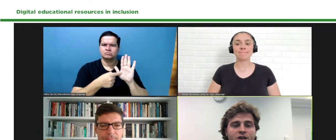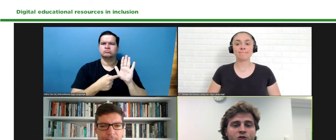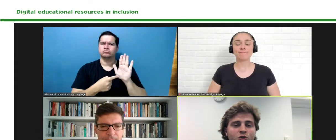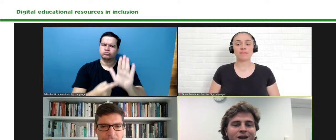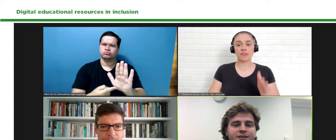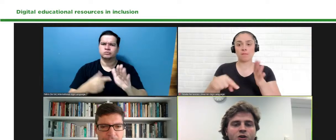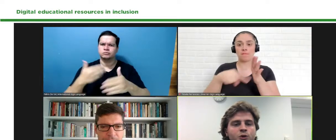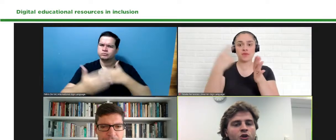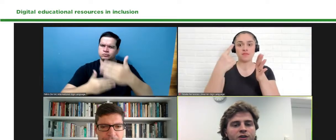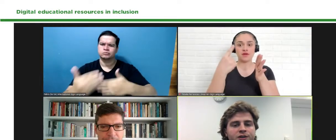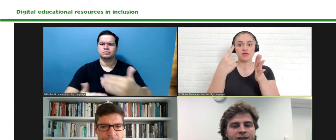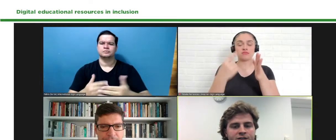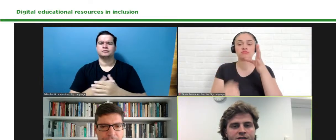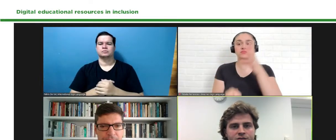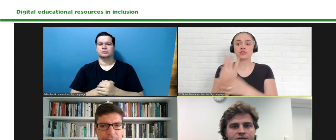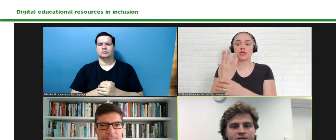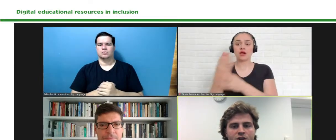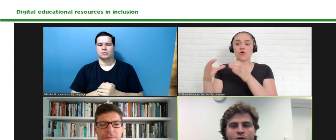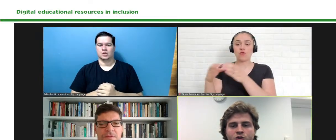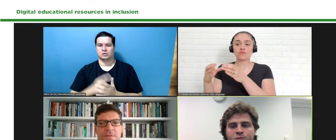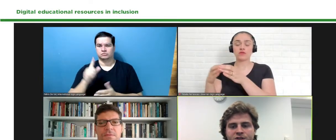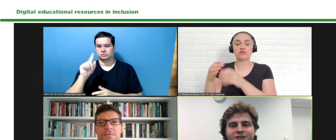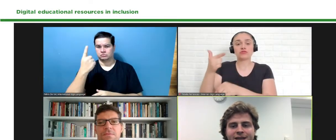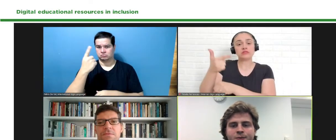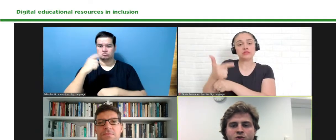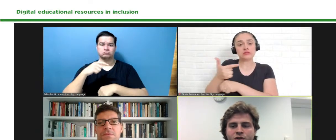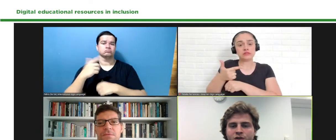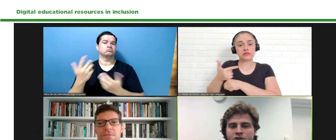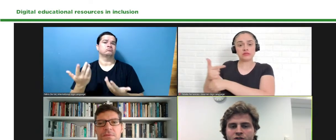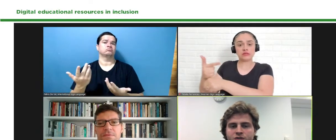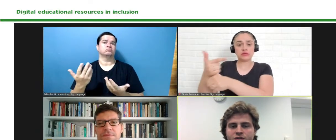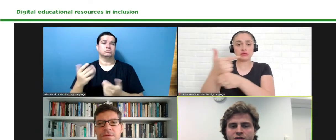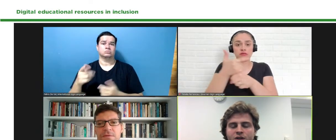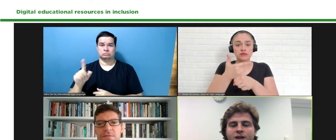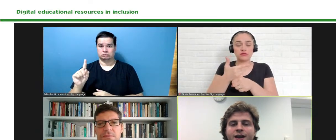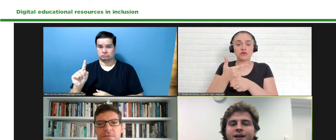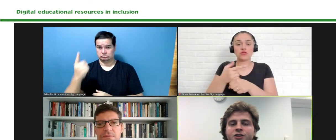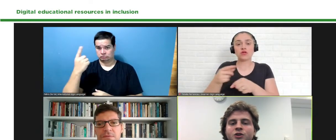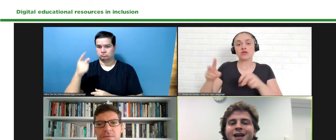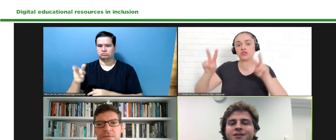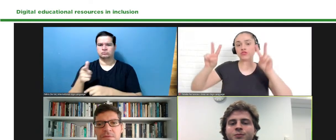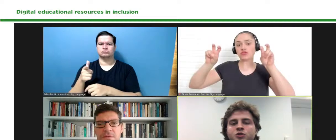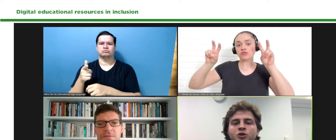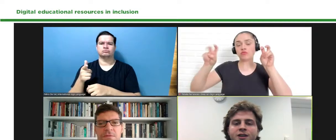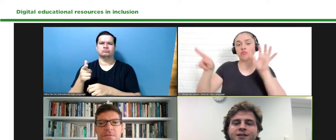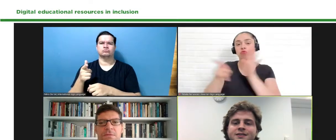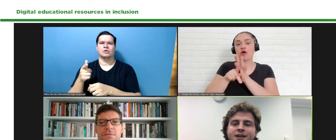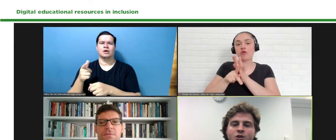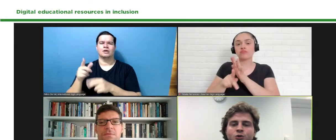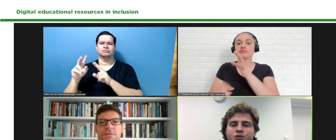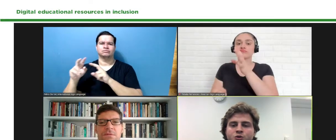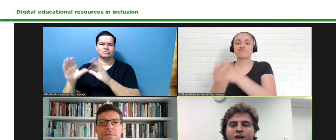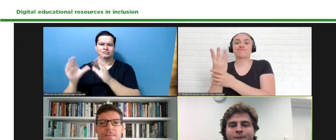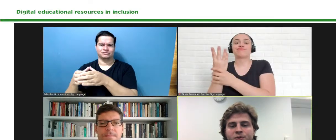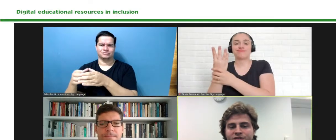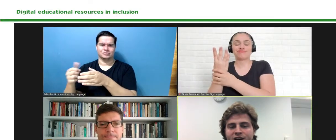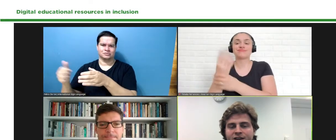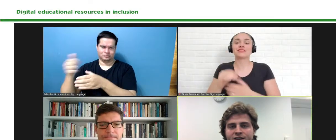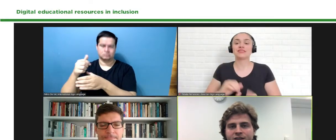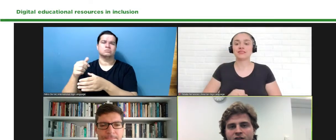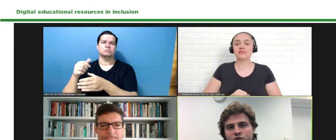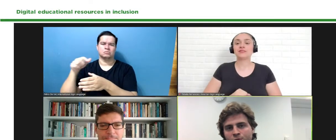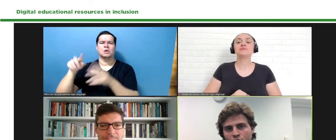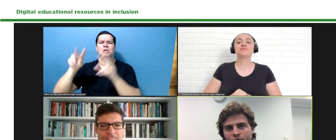is to create a community of leaders around specific types of innovations and connect them to key stakeholders who can